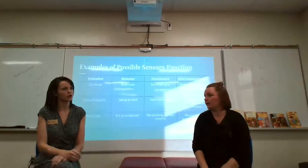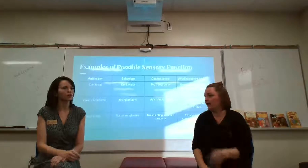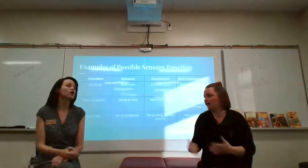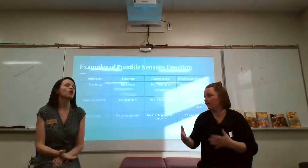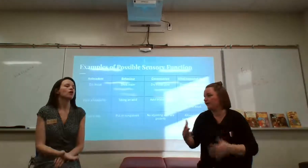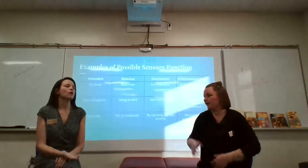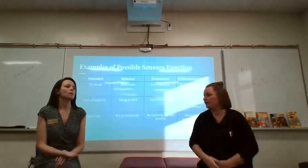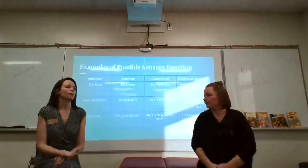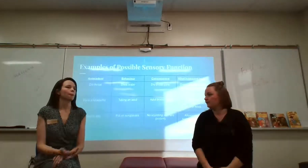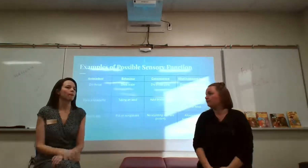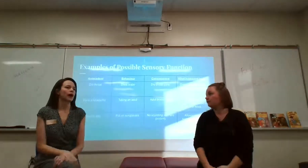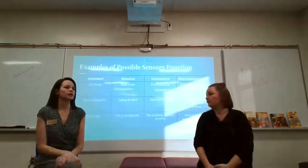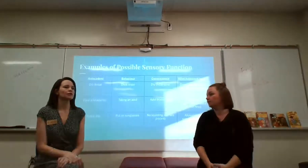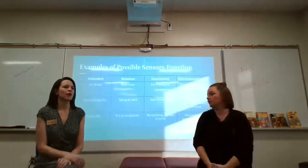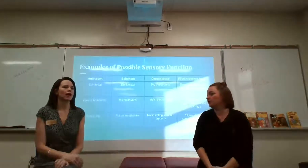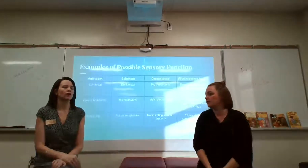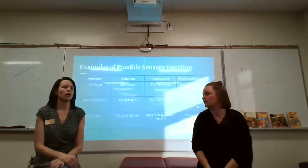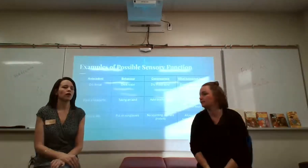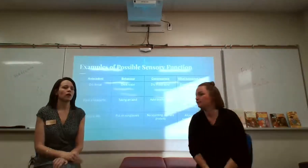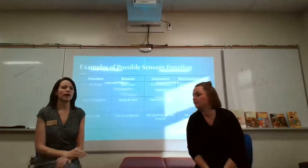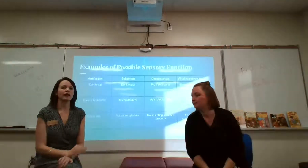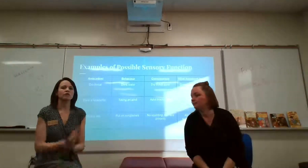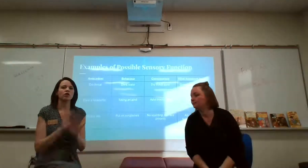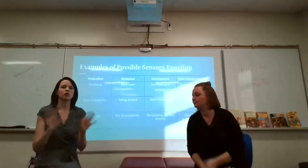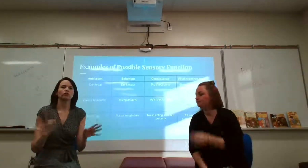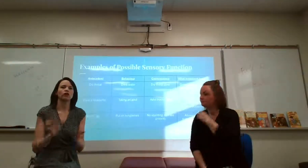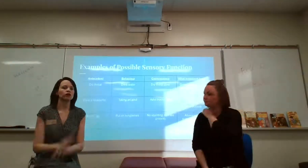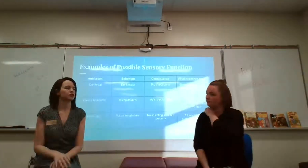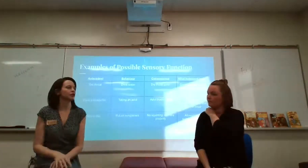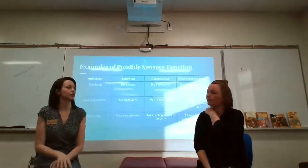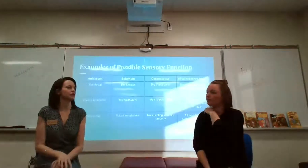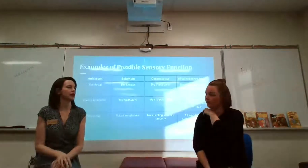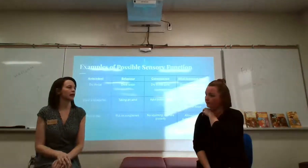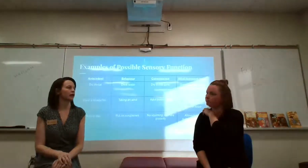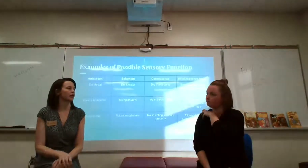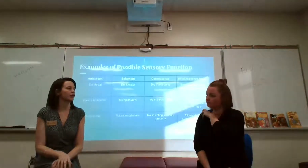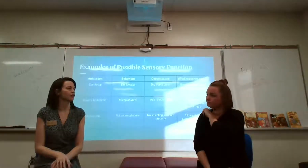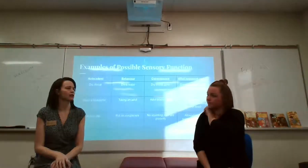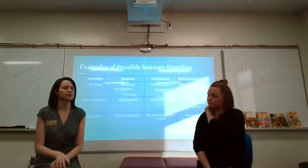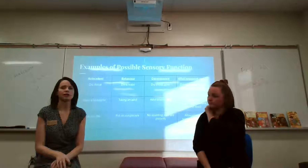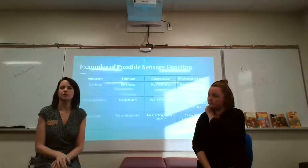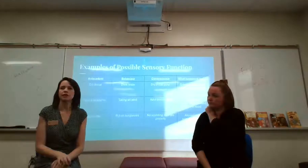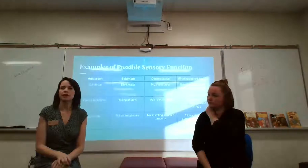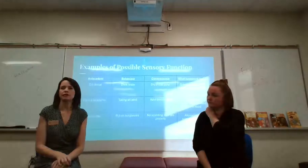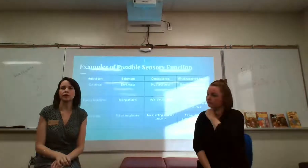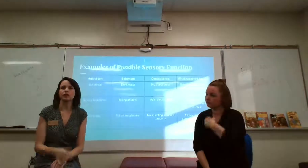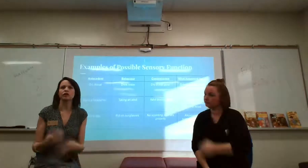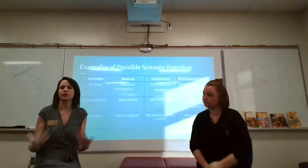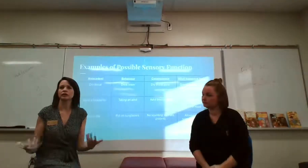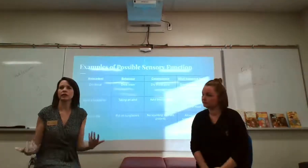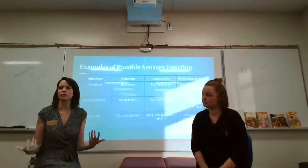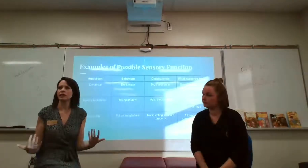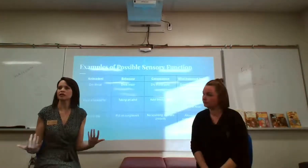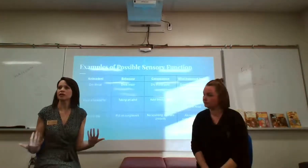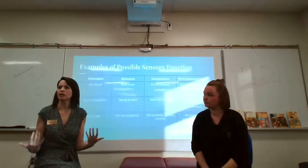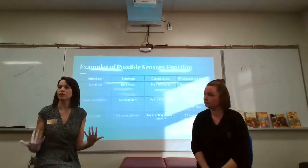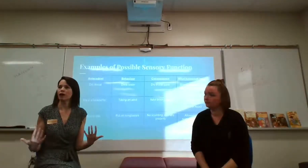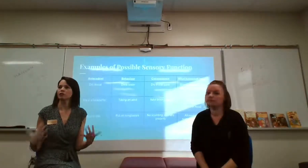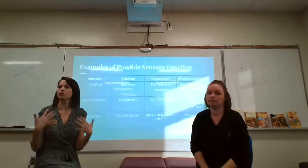And there is other. Yeah, so I guess our only cautionary tale of sensory is that we all need some sensory feedback. We have to be